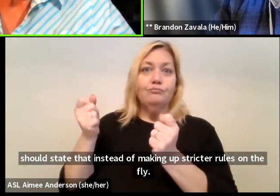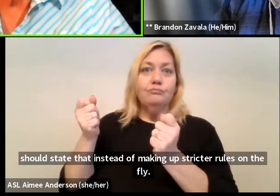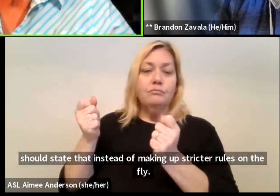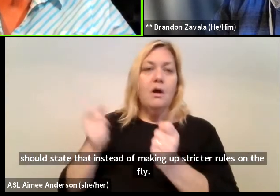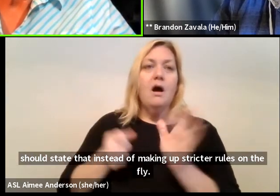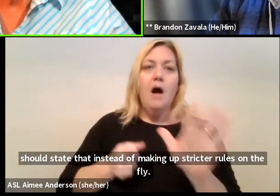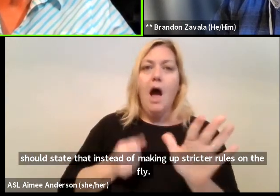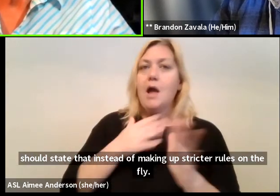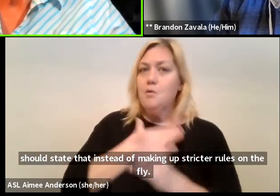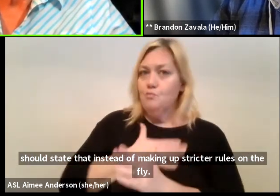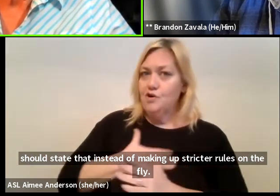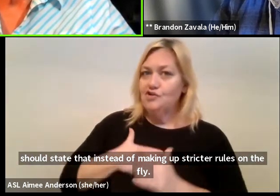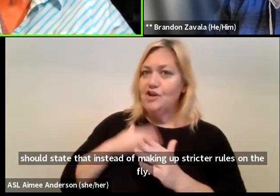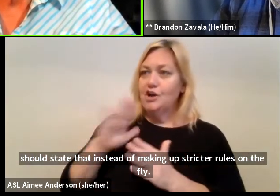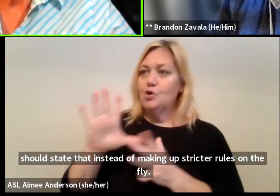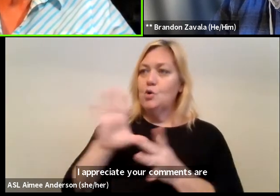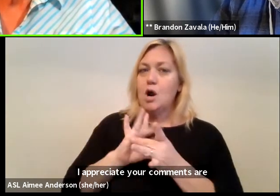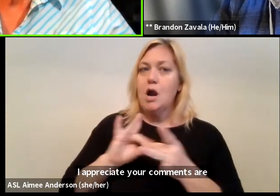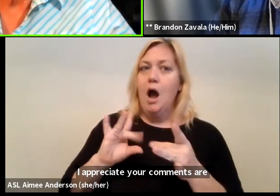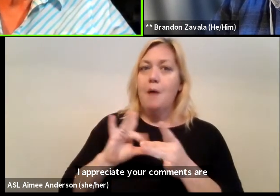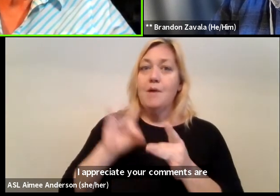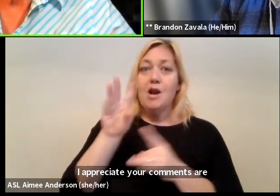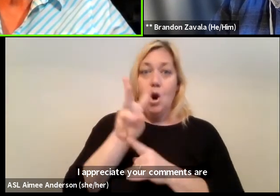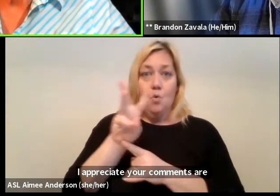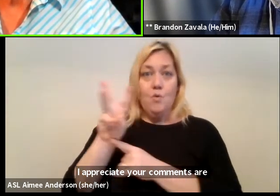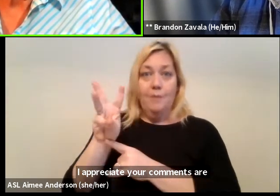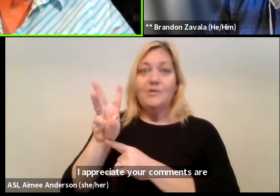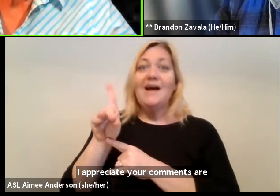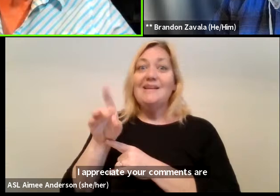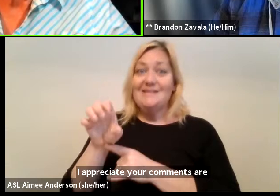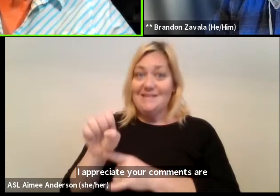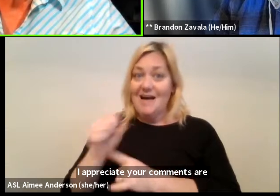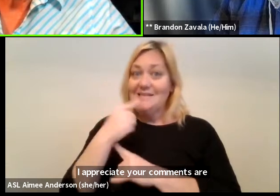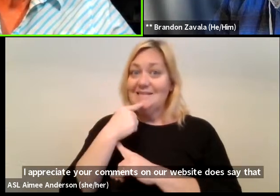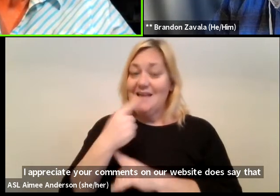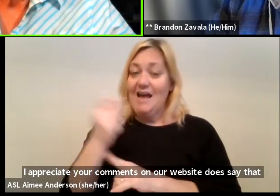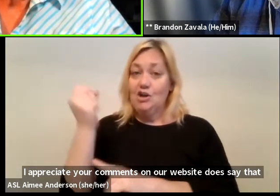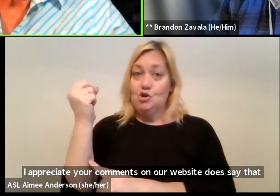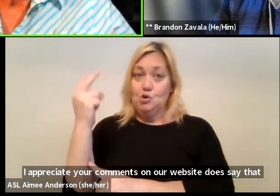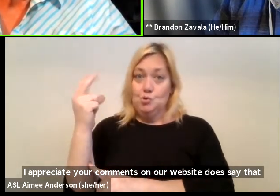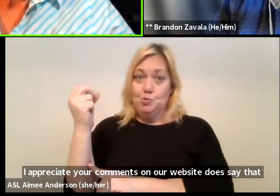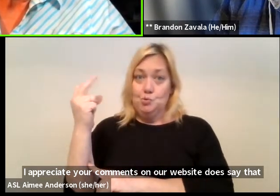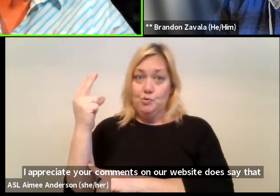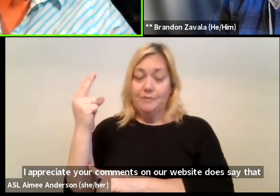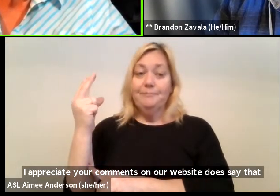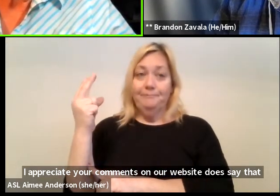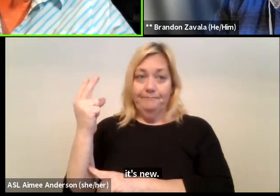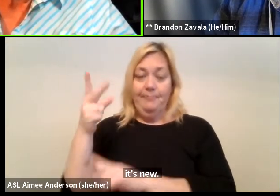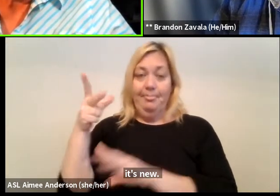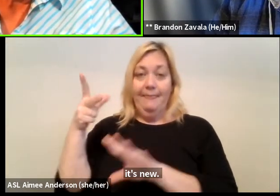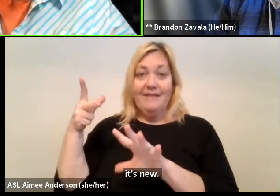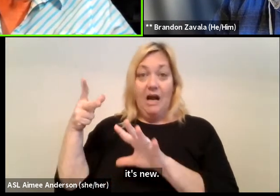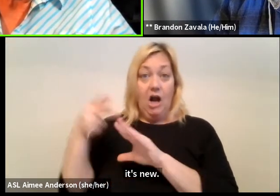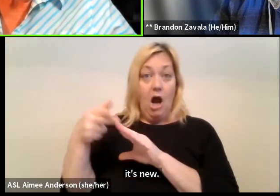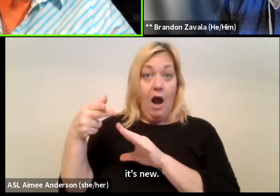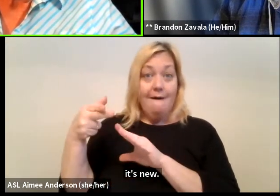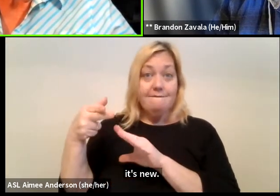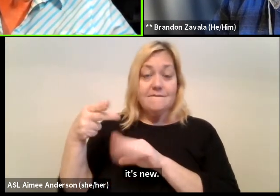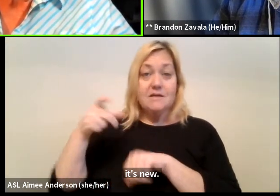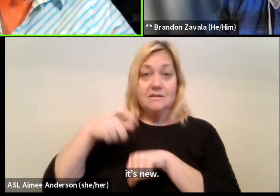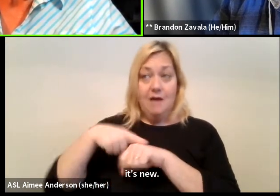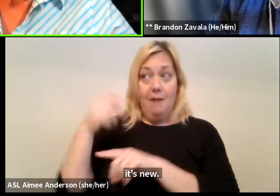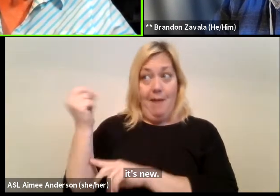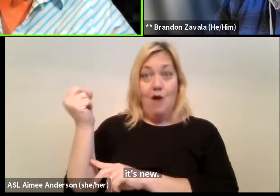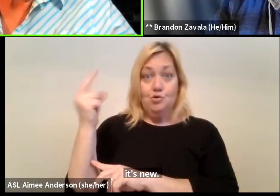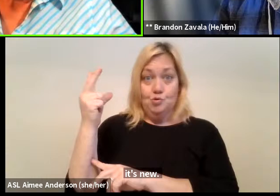your comments. Our website does say that it's at noon and the cutoff is at